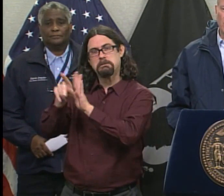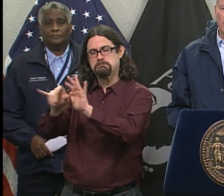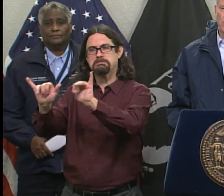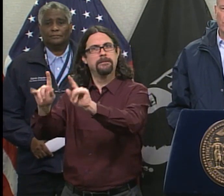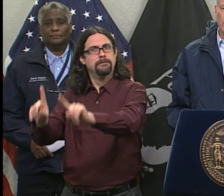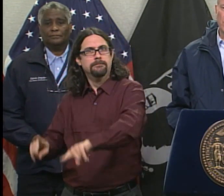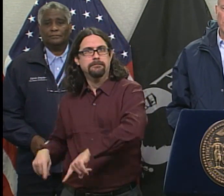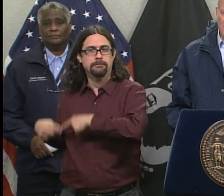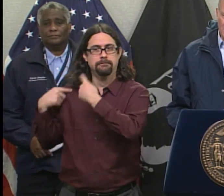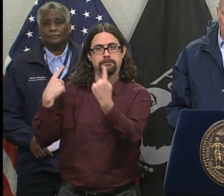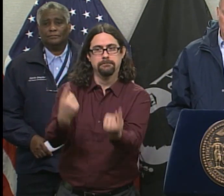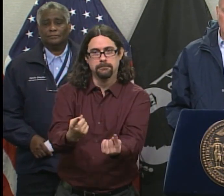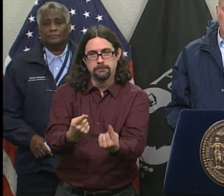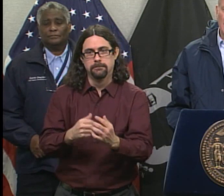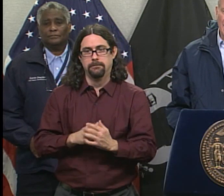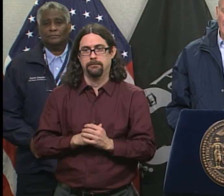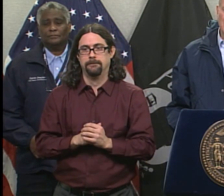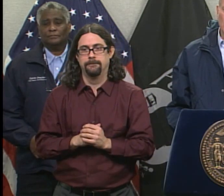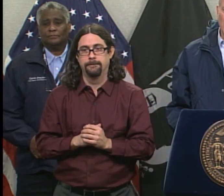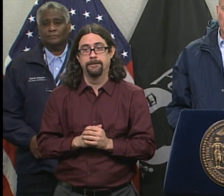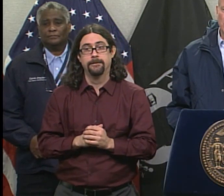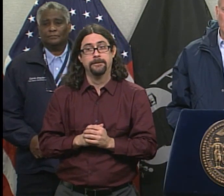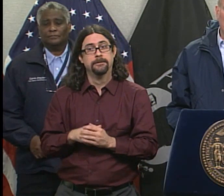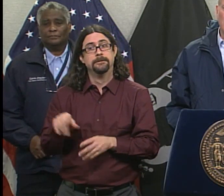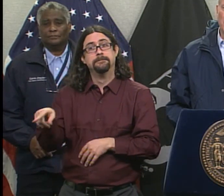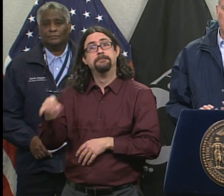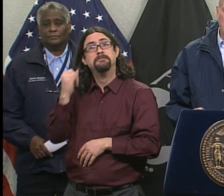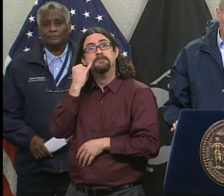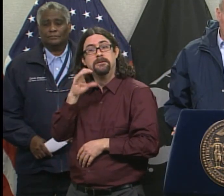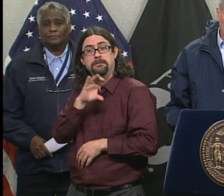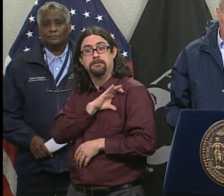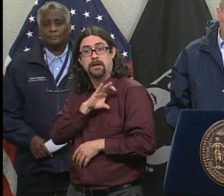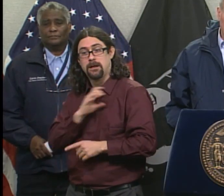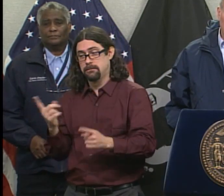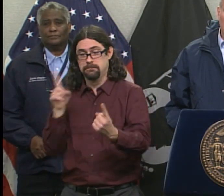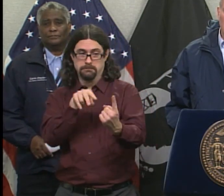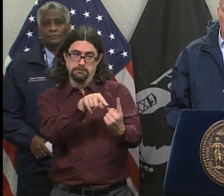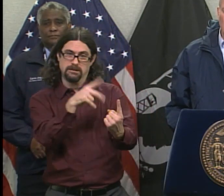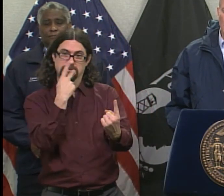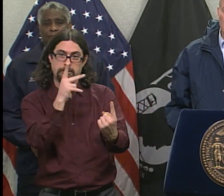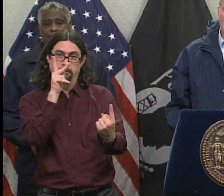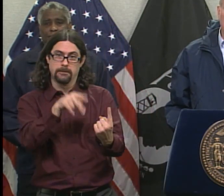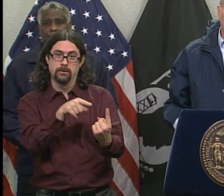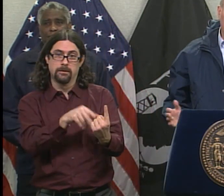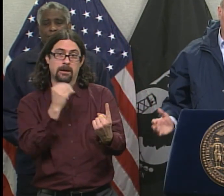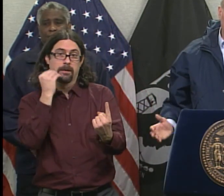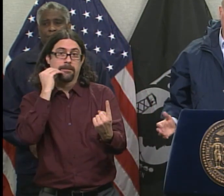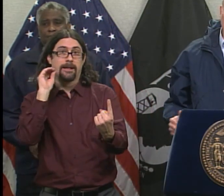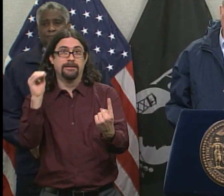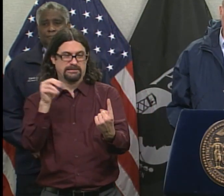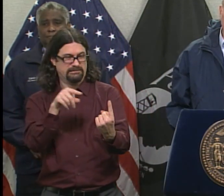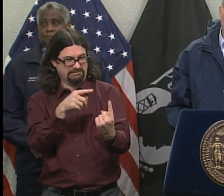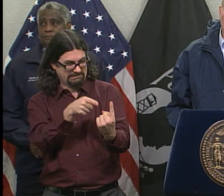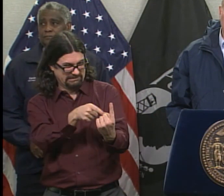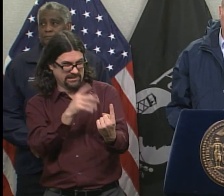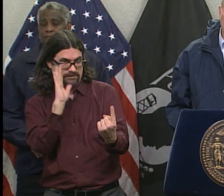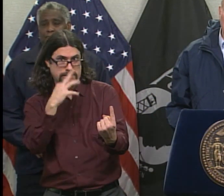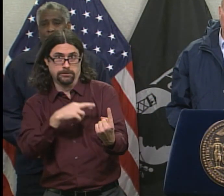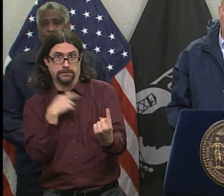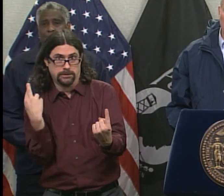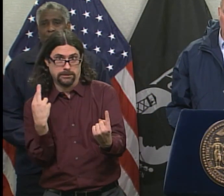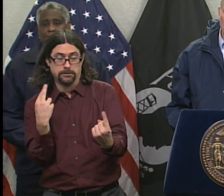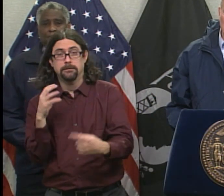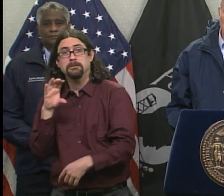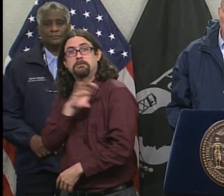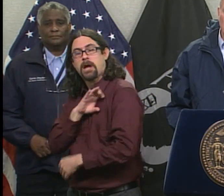to others or themselves, has the right to bring them in, period. And that's something NYPD has exercised, again,